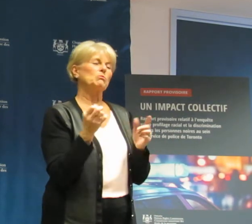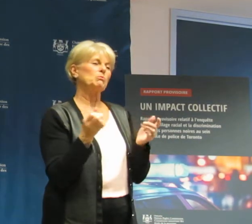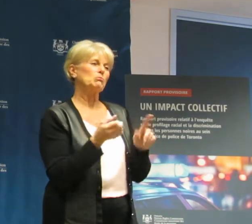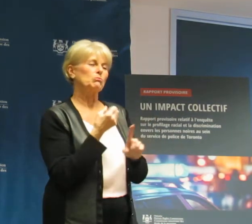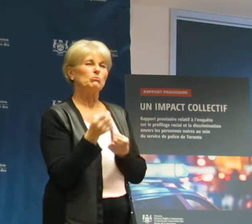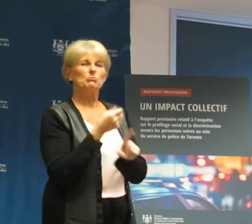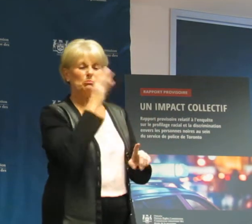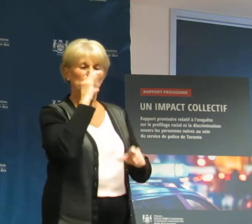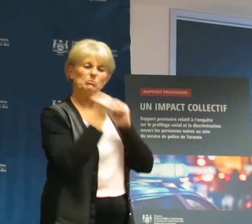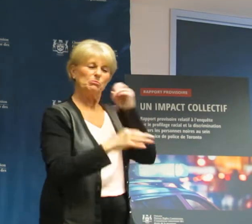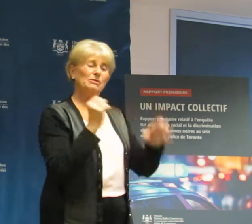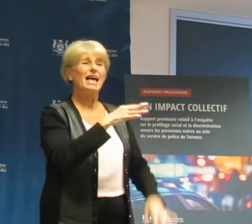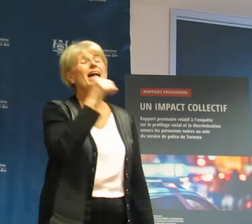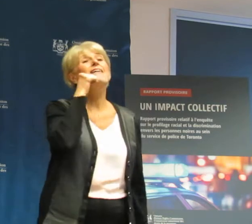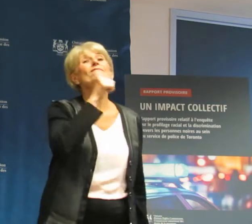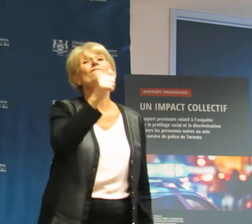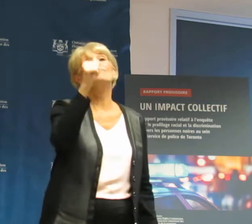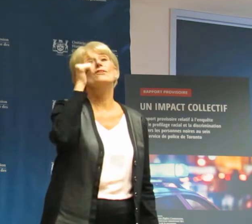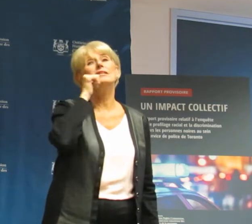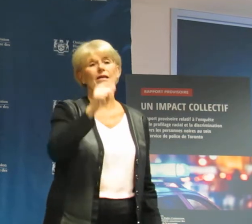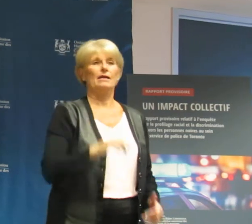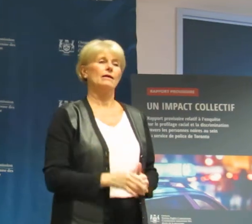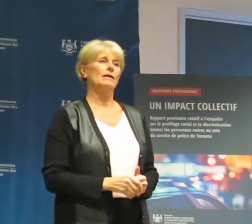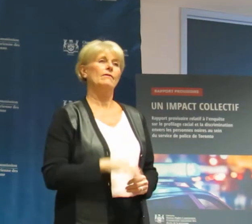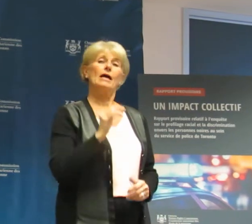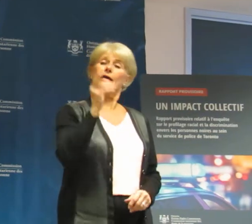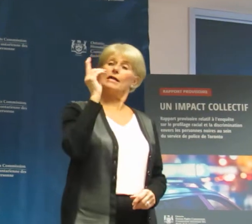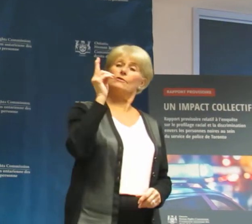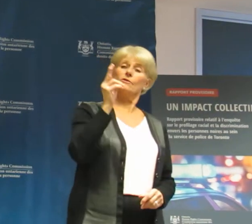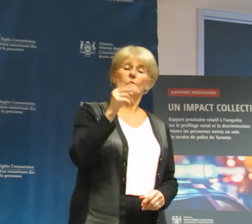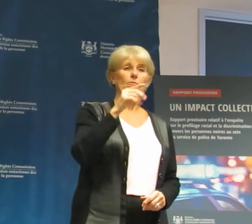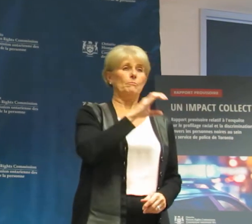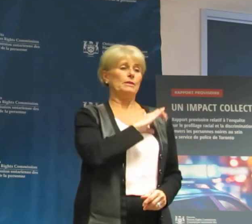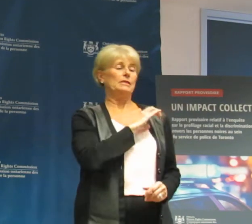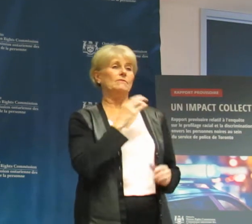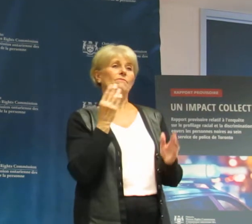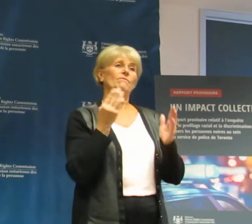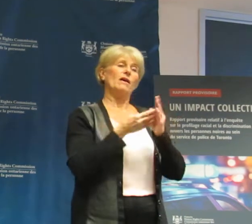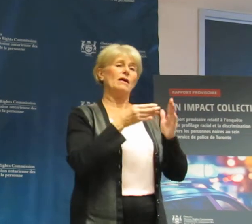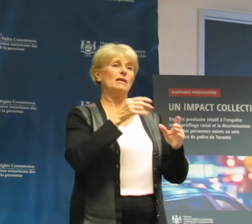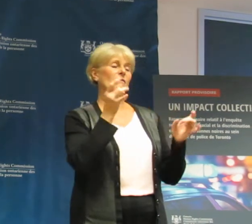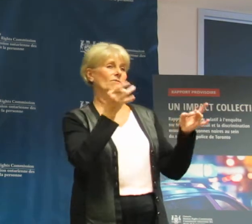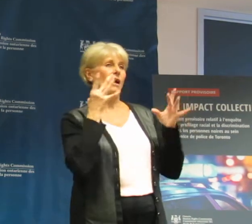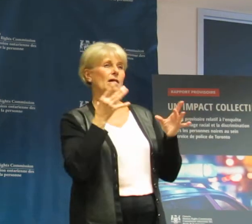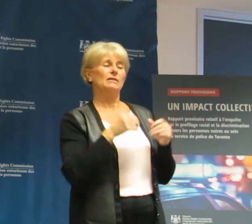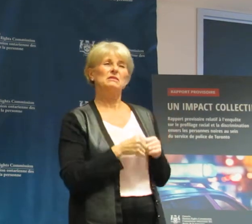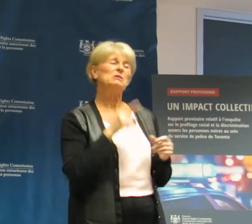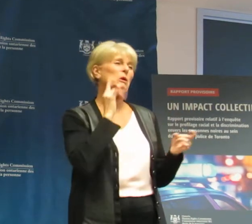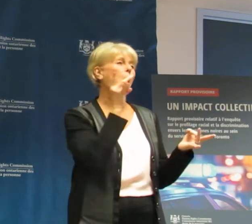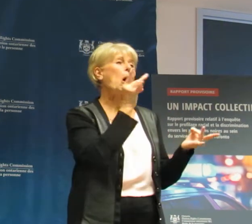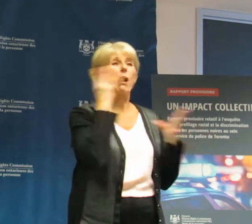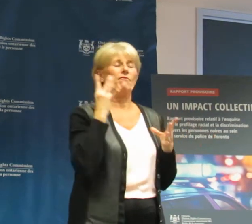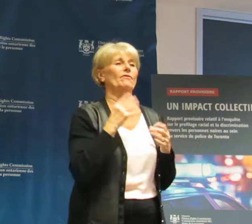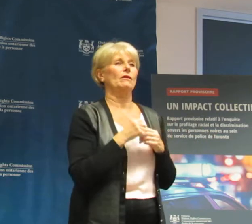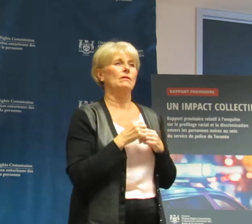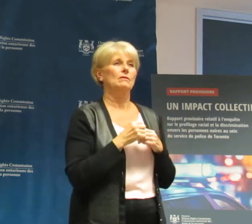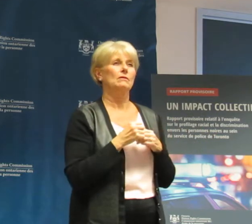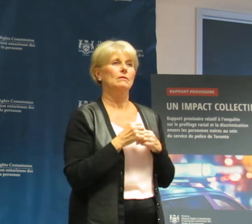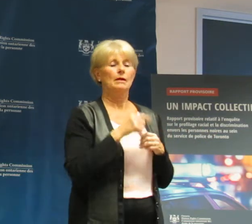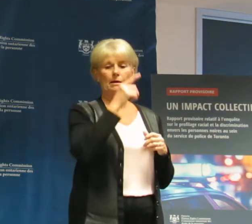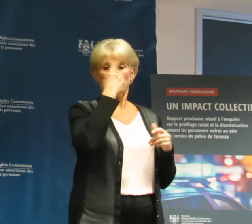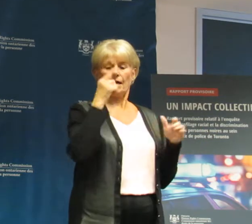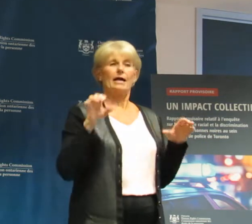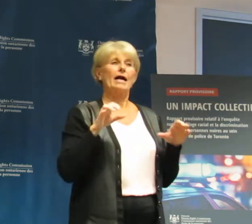basis. The history of police violence against the Black community is a sordid one. The Black